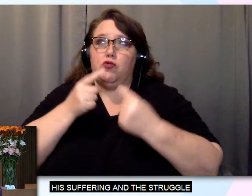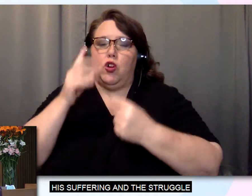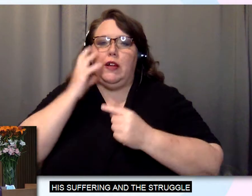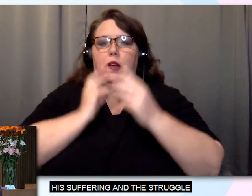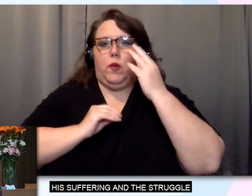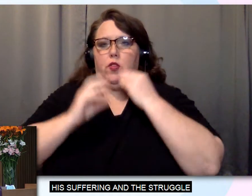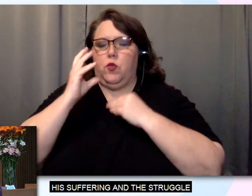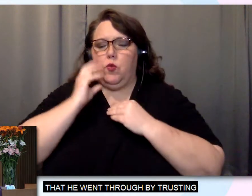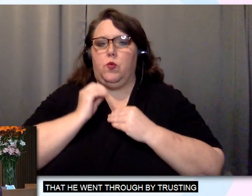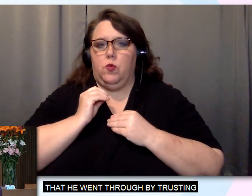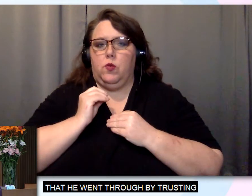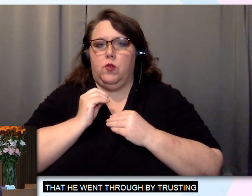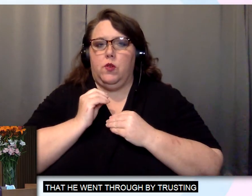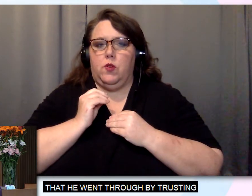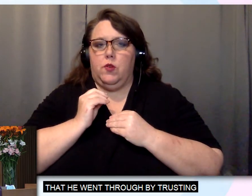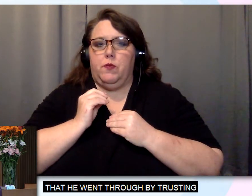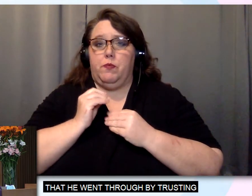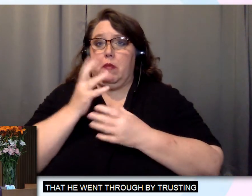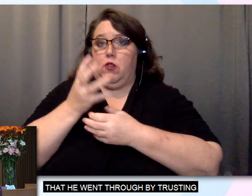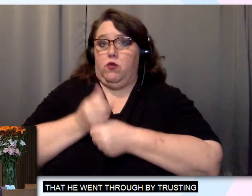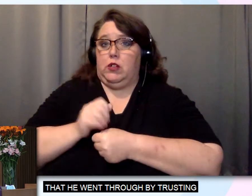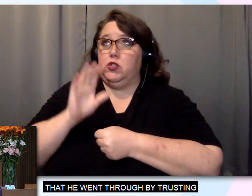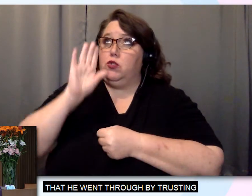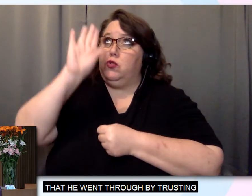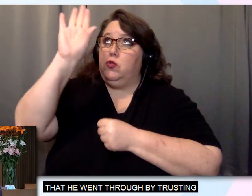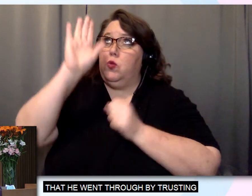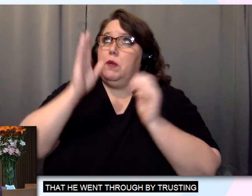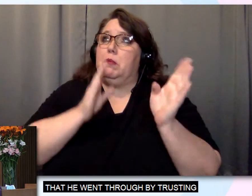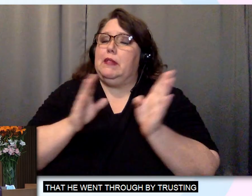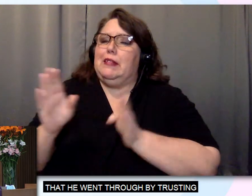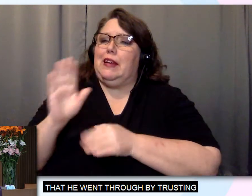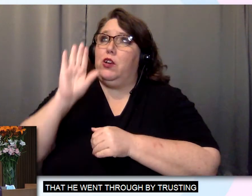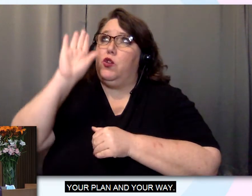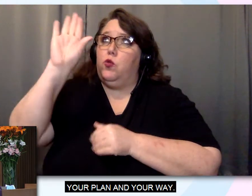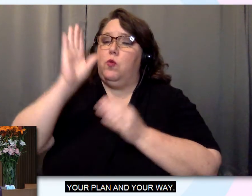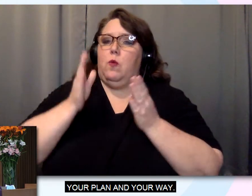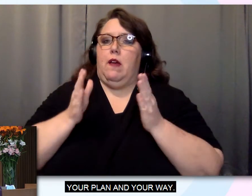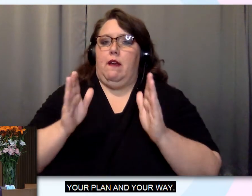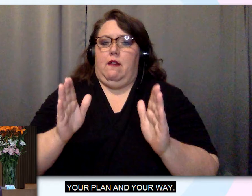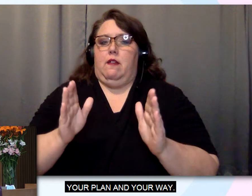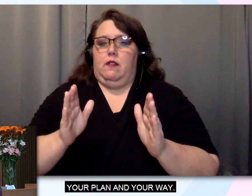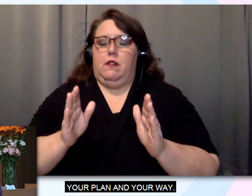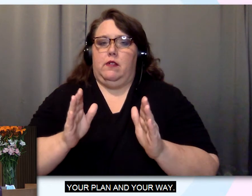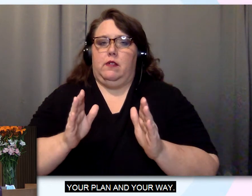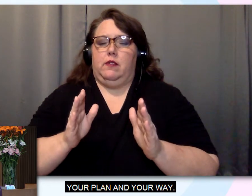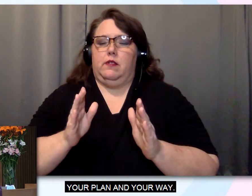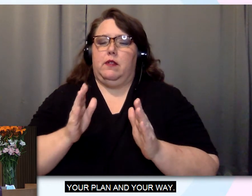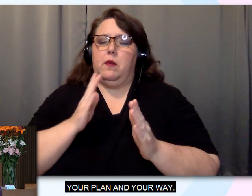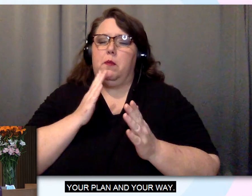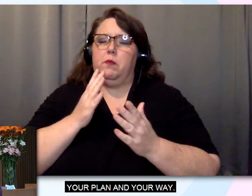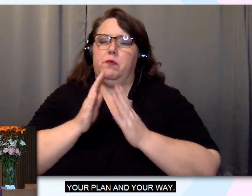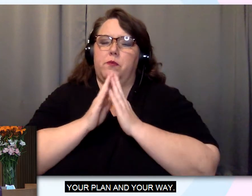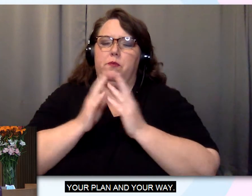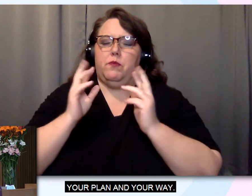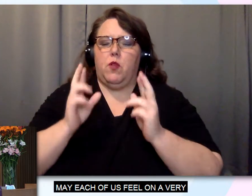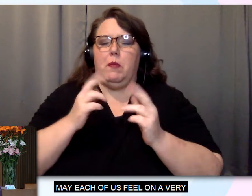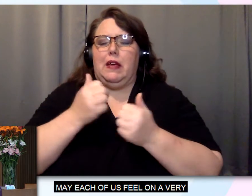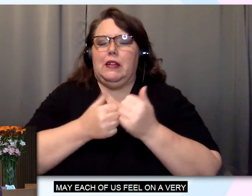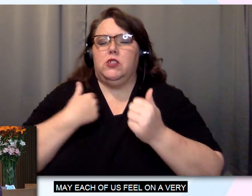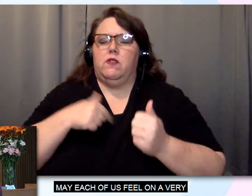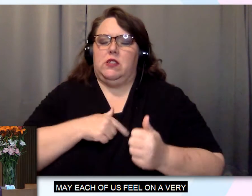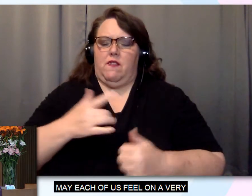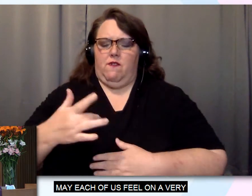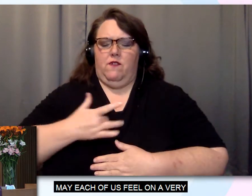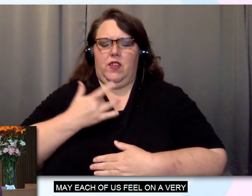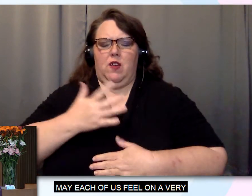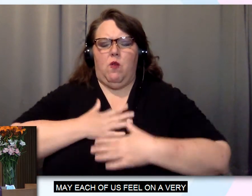and the struggle that he went through by trusting your plan and your way. May each of